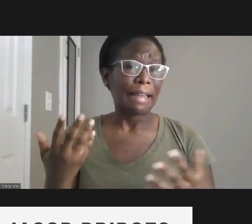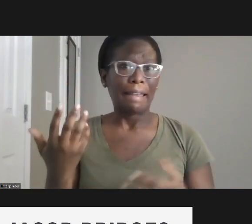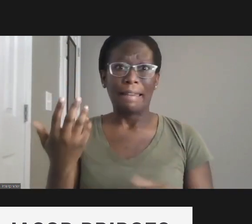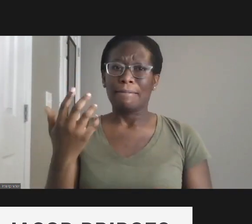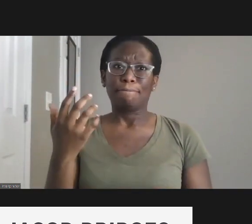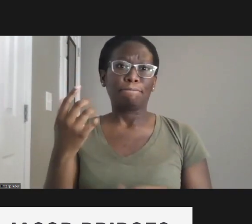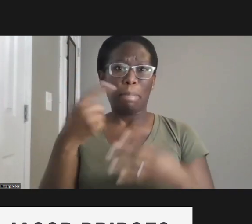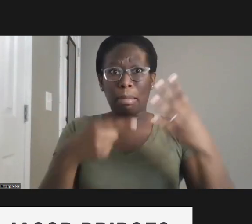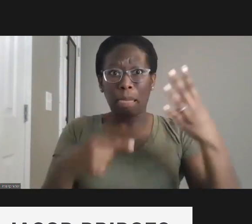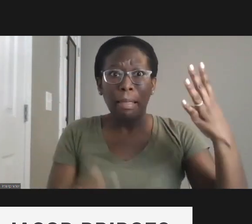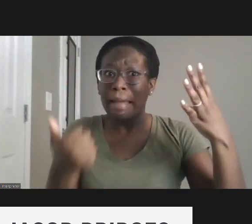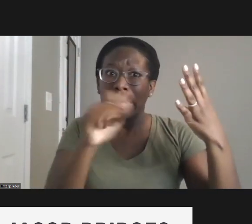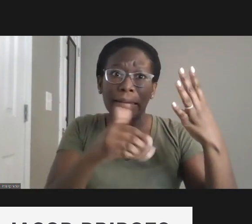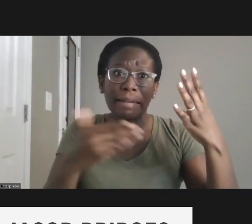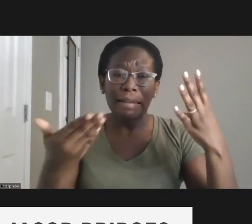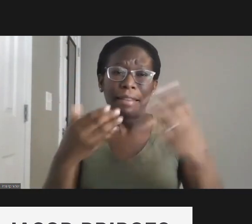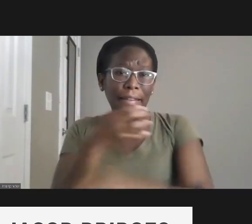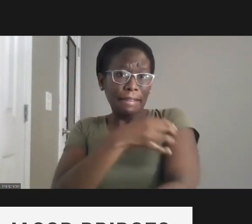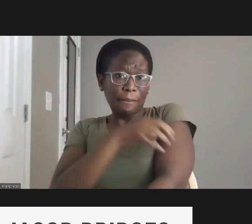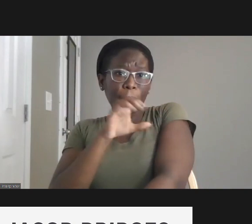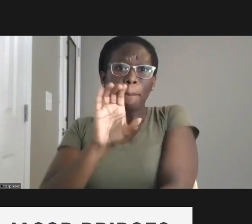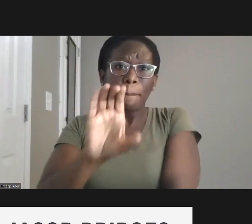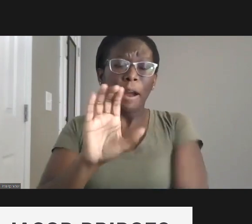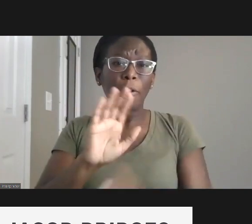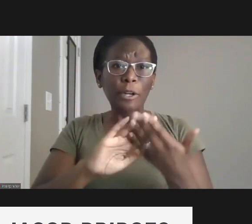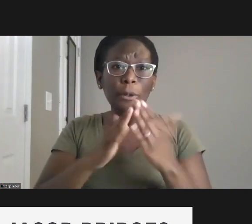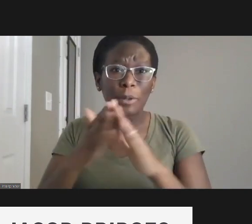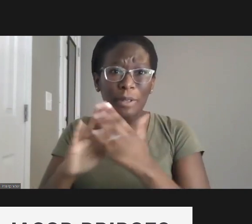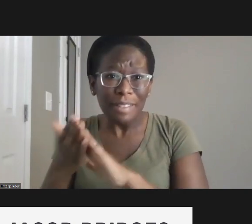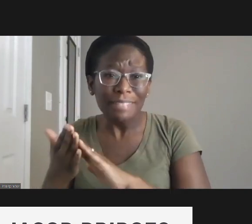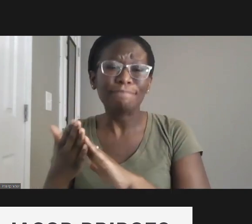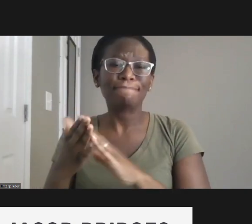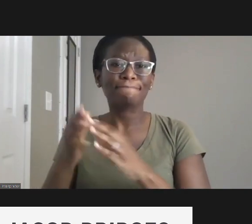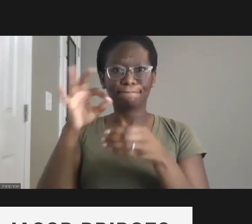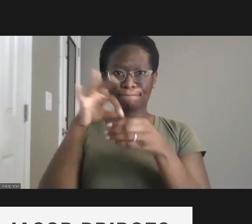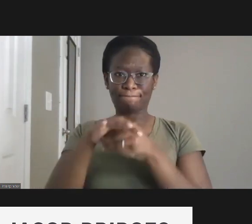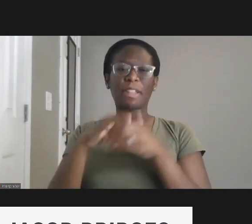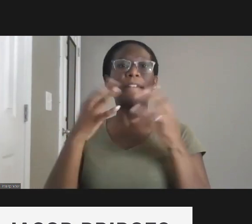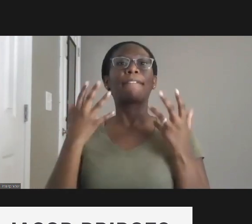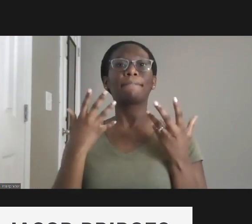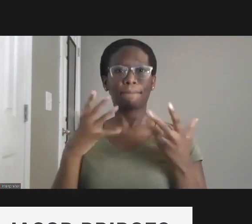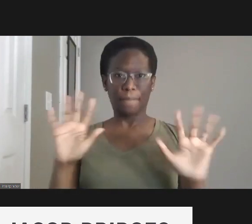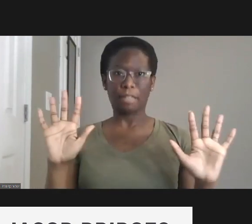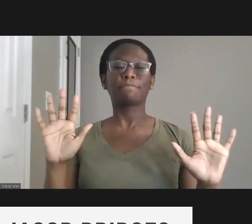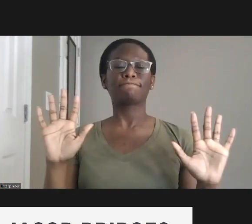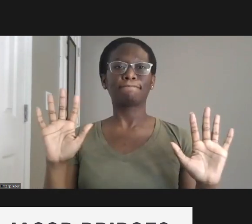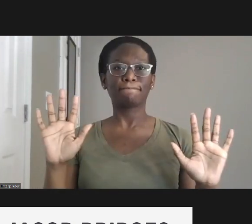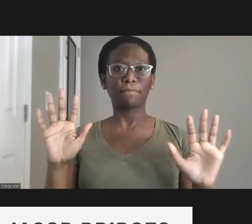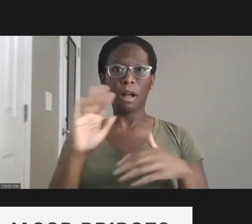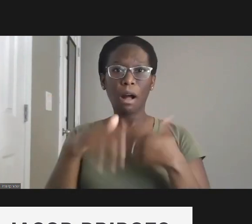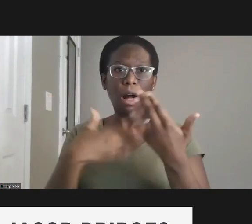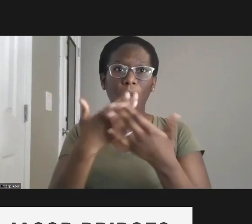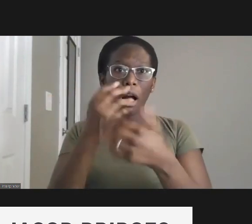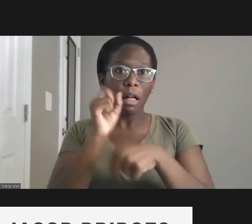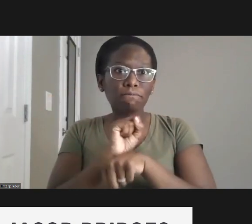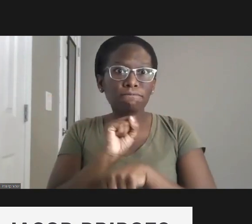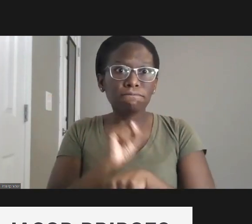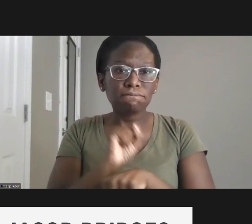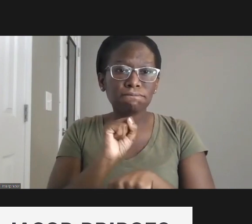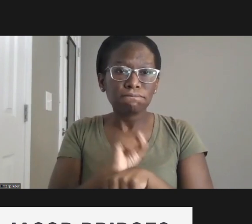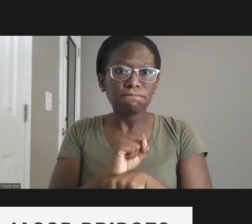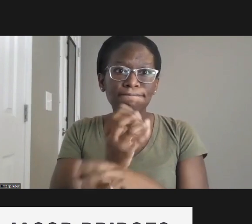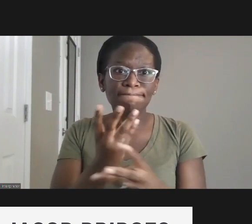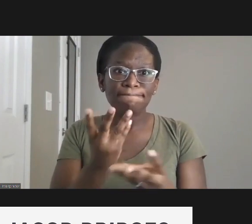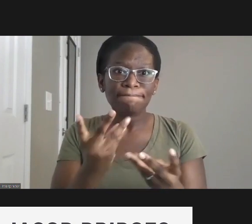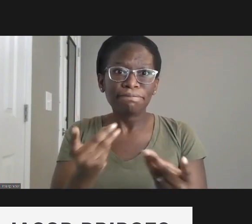but empowering communities. And after the election, all the work dissolved, and the